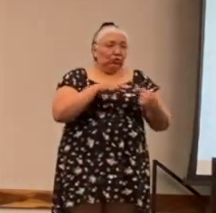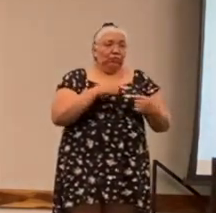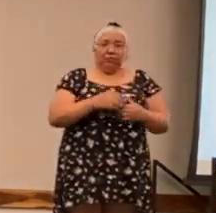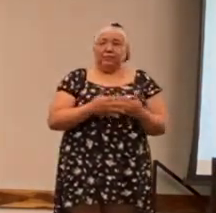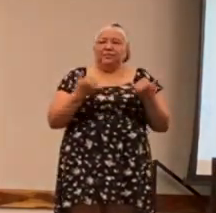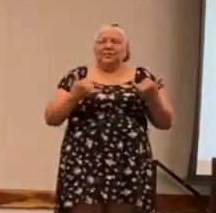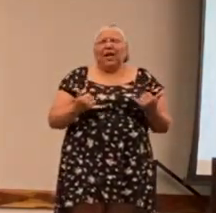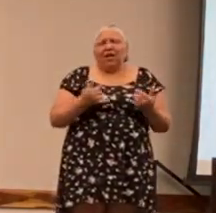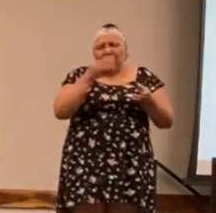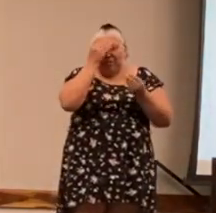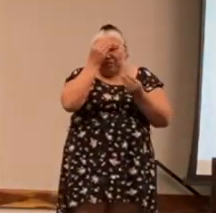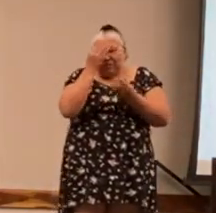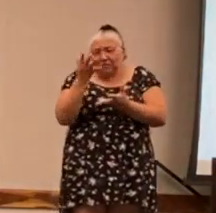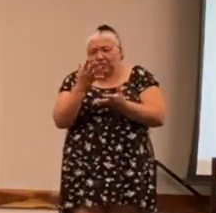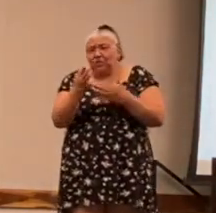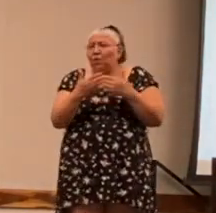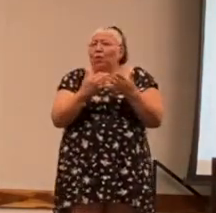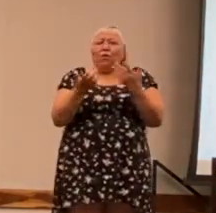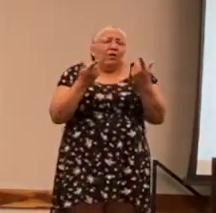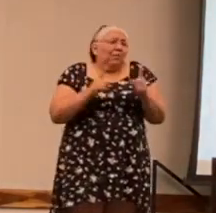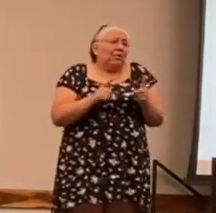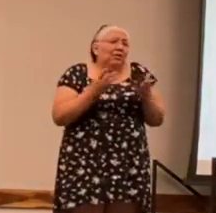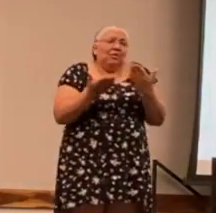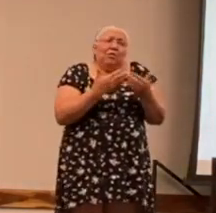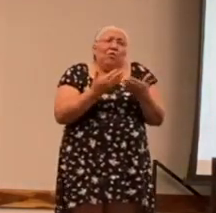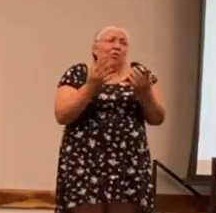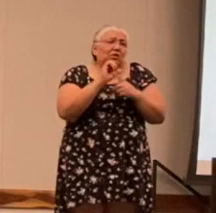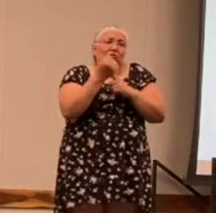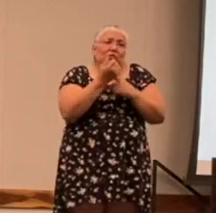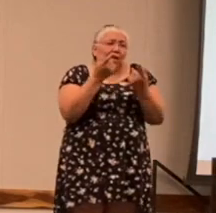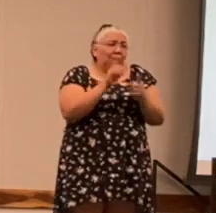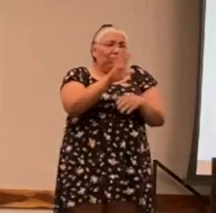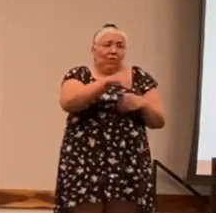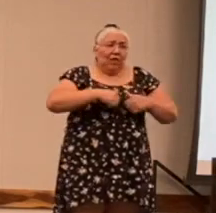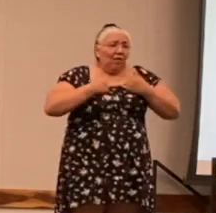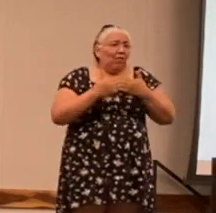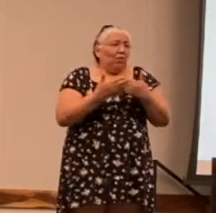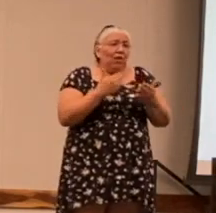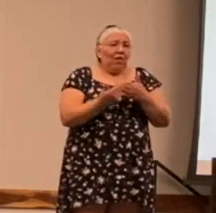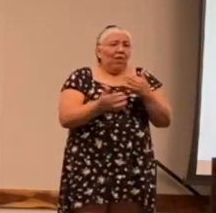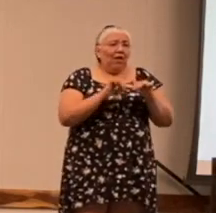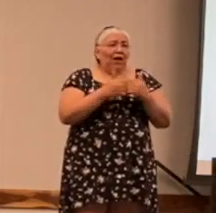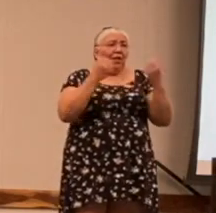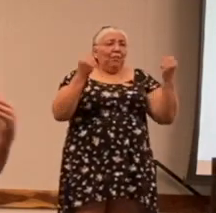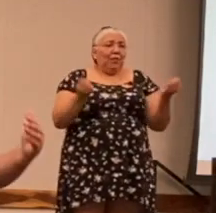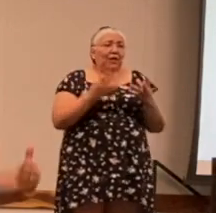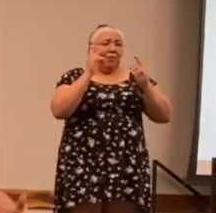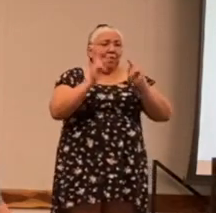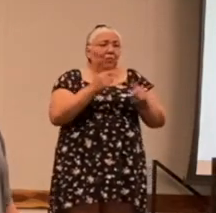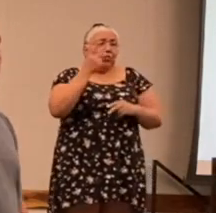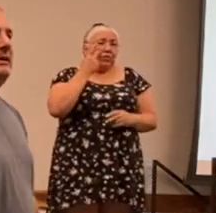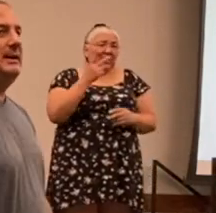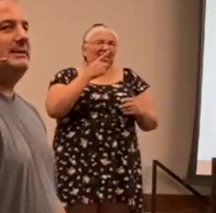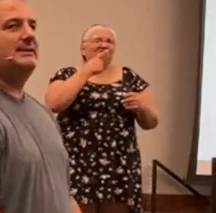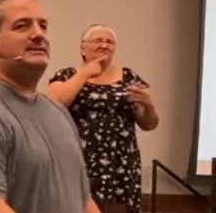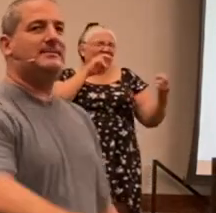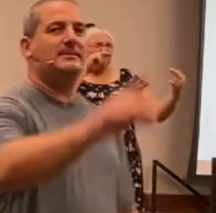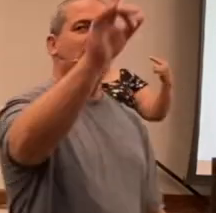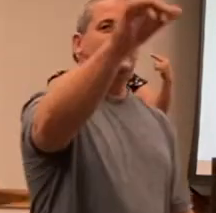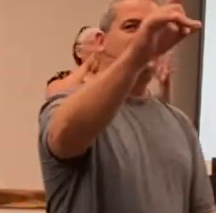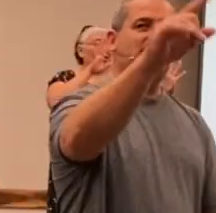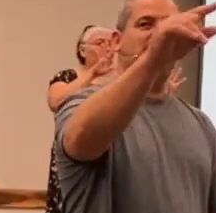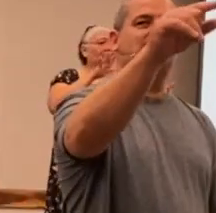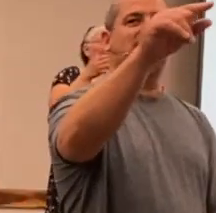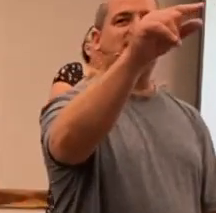Can I tell you? No matter what you're going through, no matter what situation's happening in your life, no matter how many people that you see red with, can I tell you